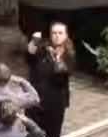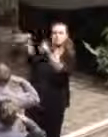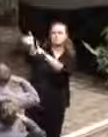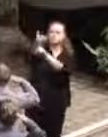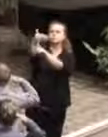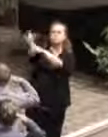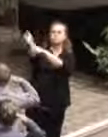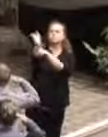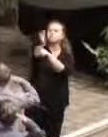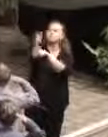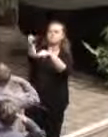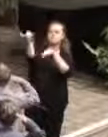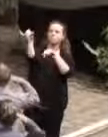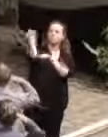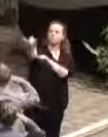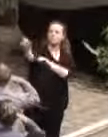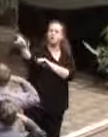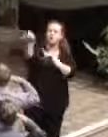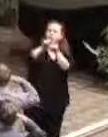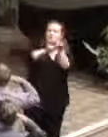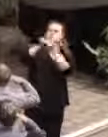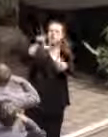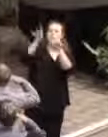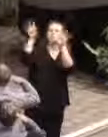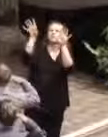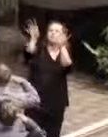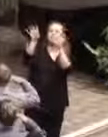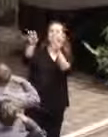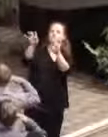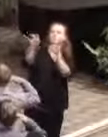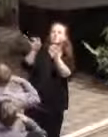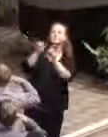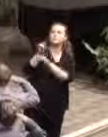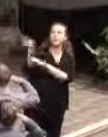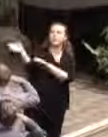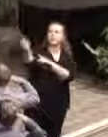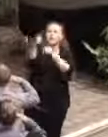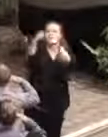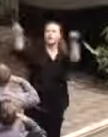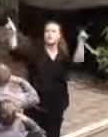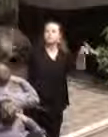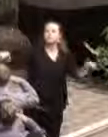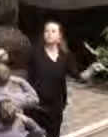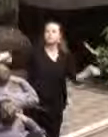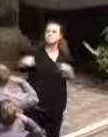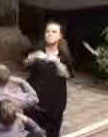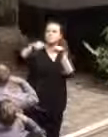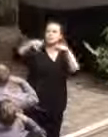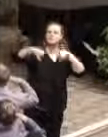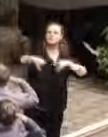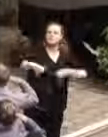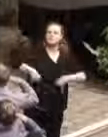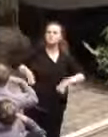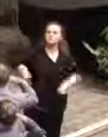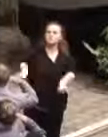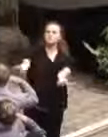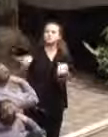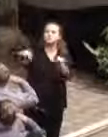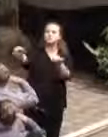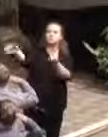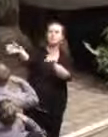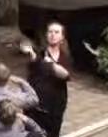Oh, say does that star-spangled banner